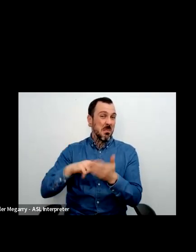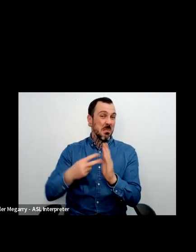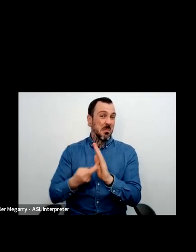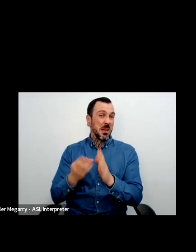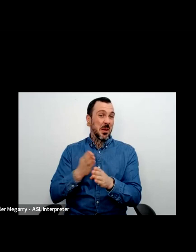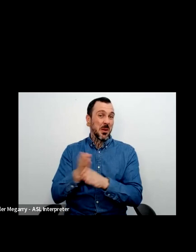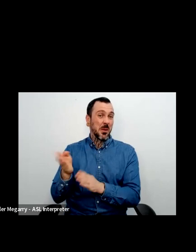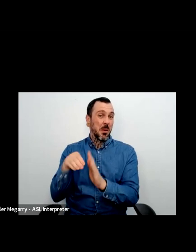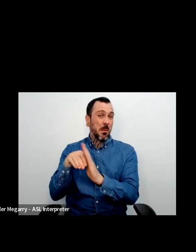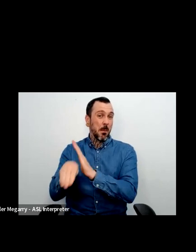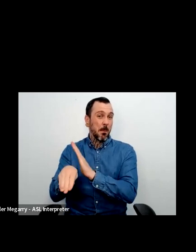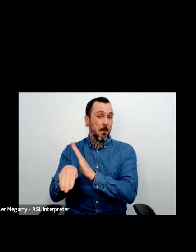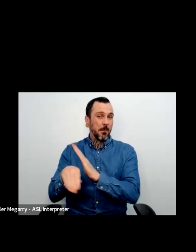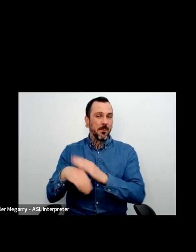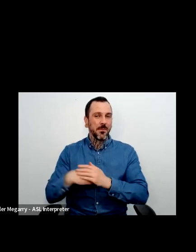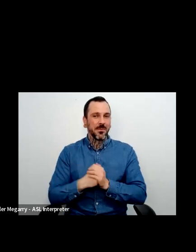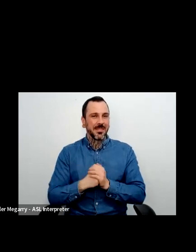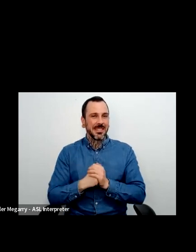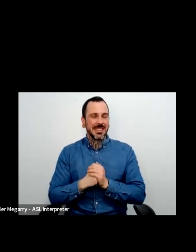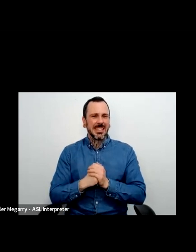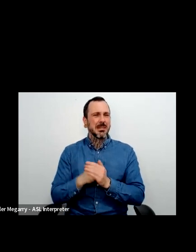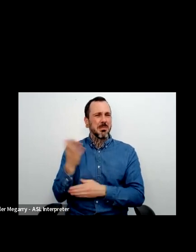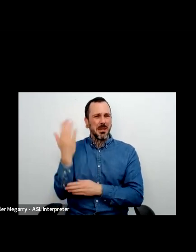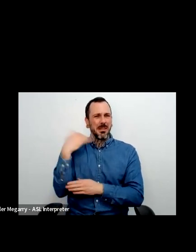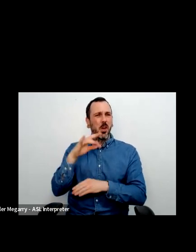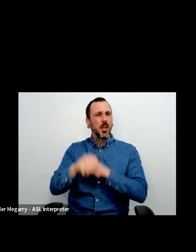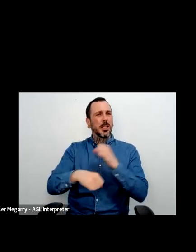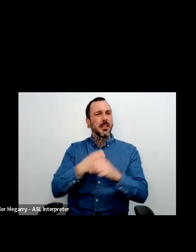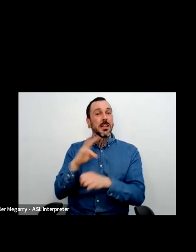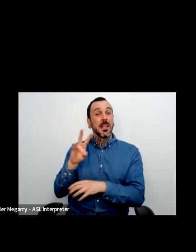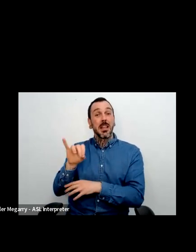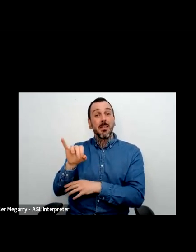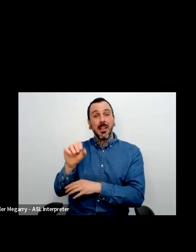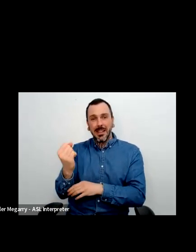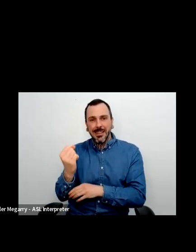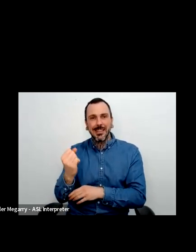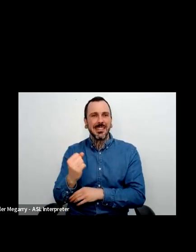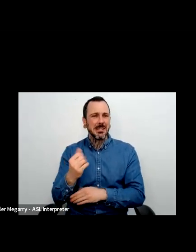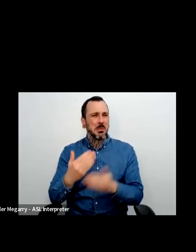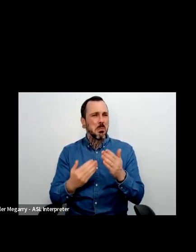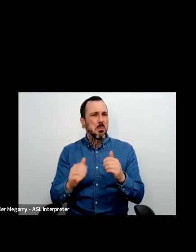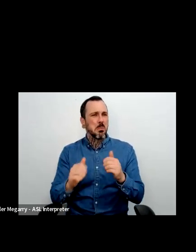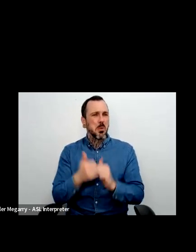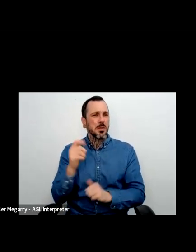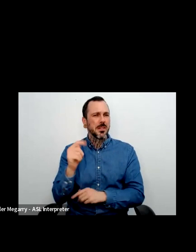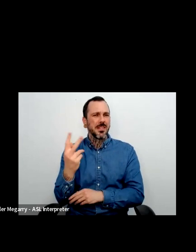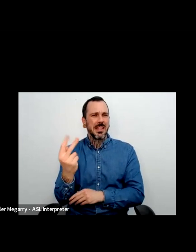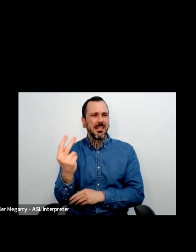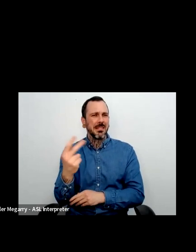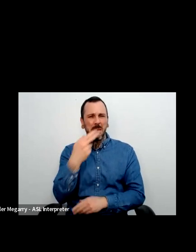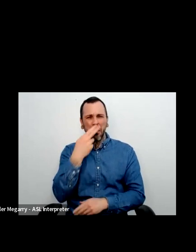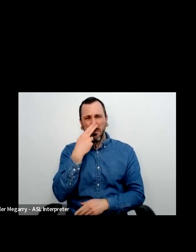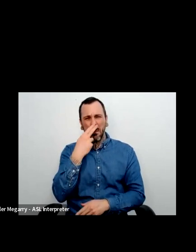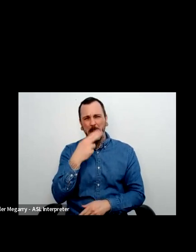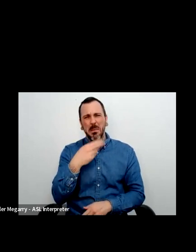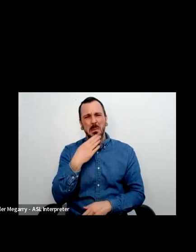I mean, the 70s, other than a couple of great shows, a couple of great sitcoms, most of television was really dreck. Television has now